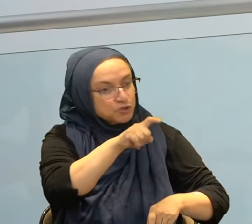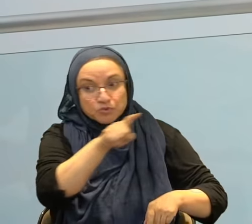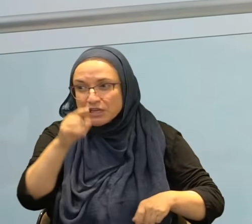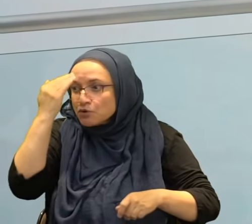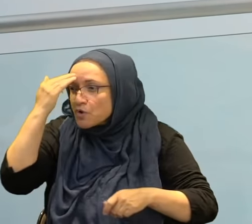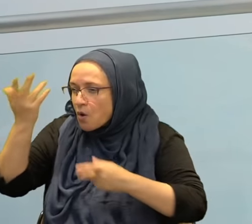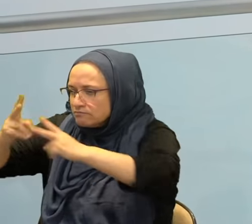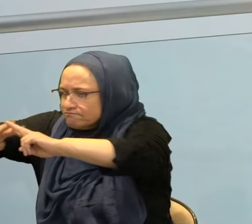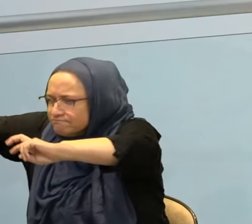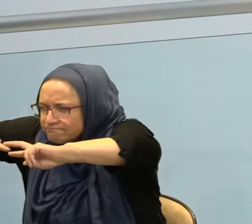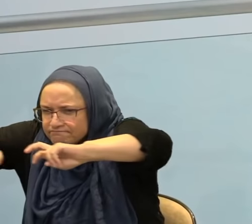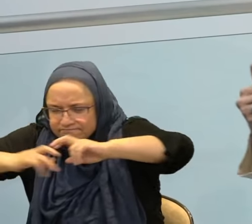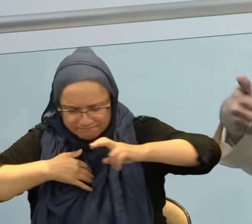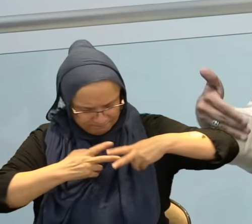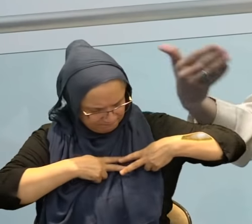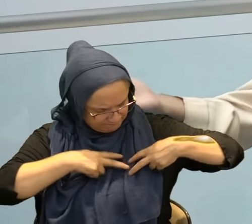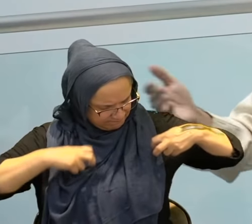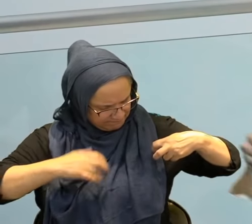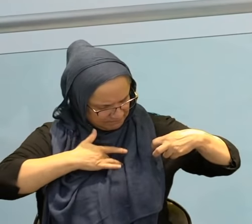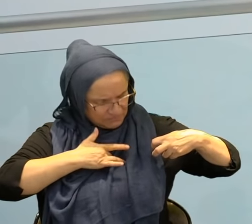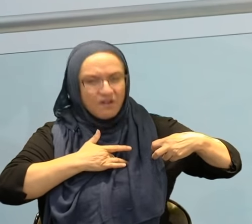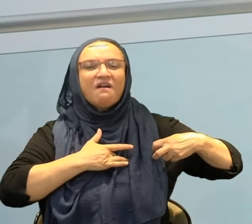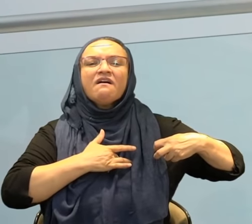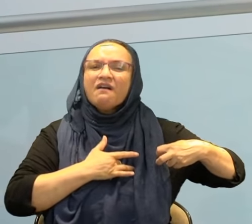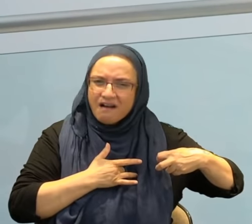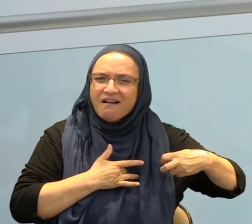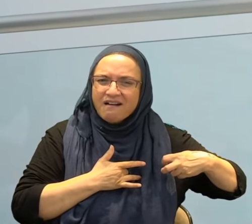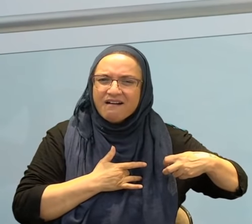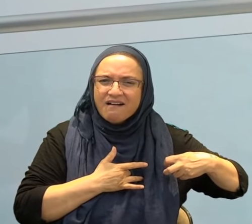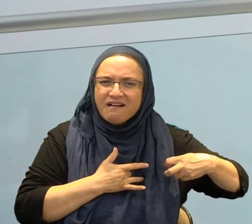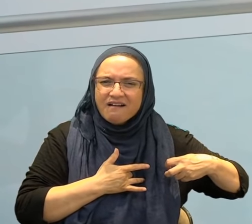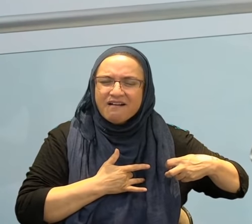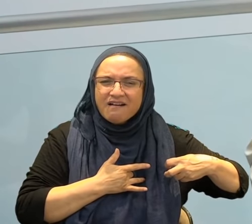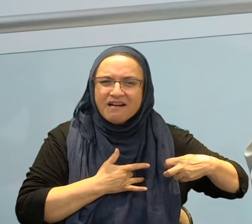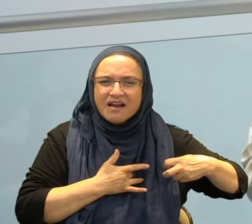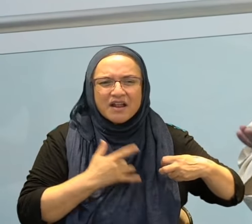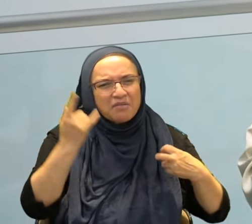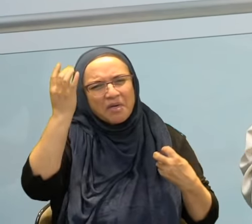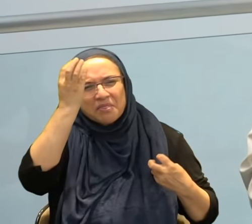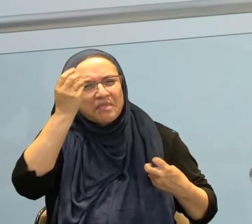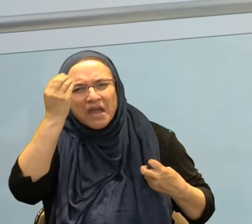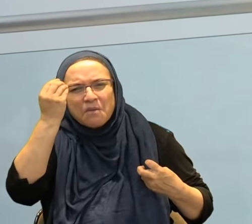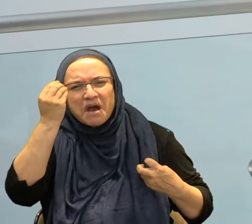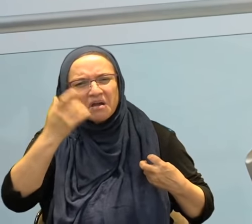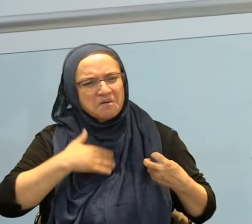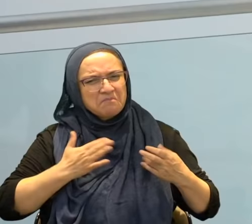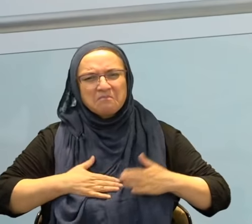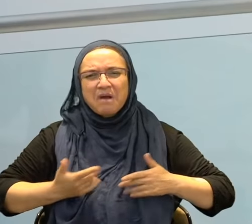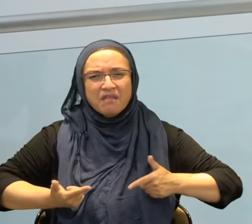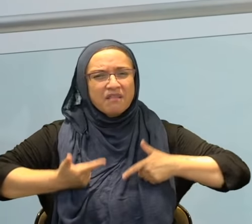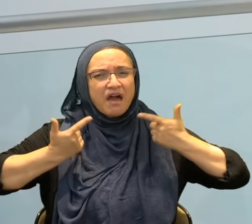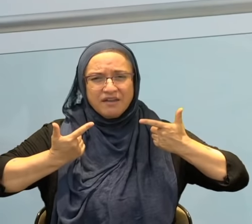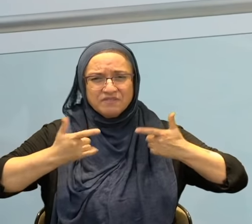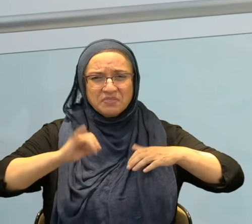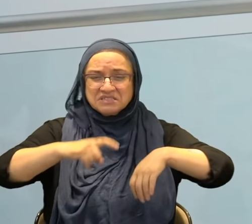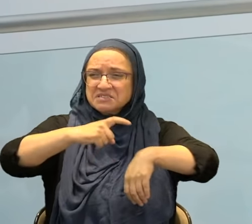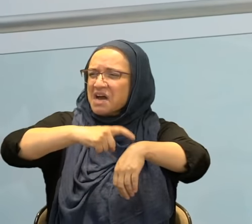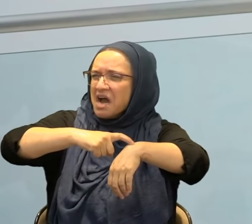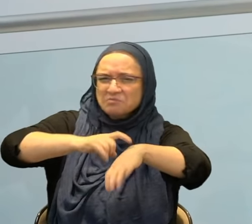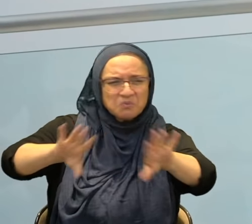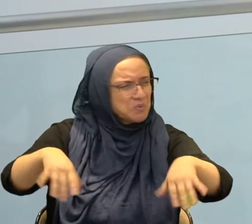what preceded that moment and what can be done after that moment. So, it's an interesting place that you find yourself